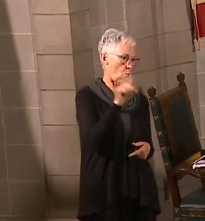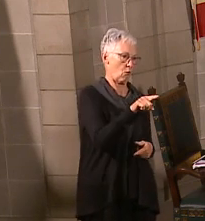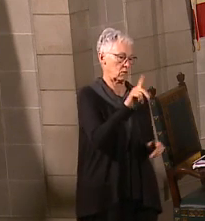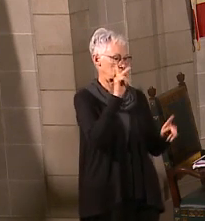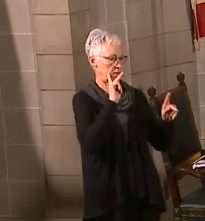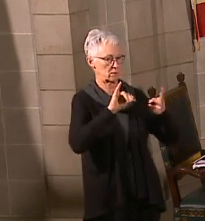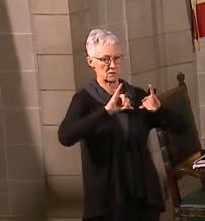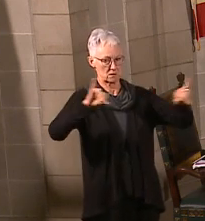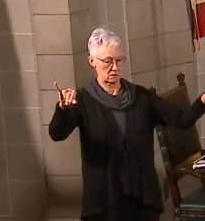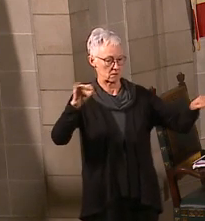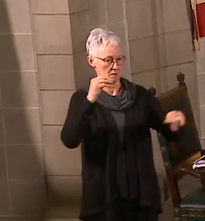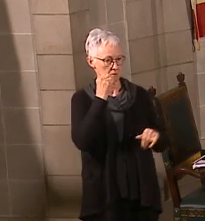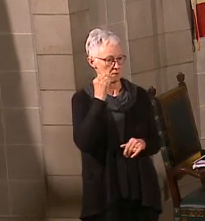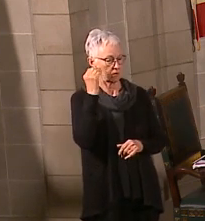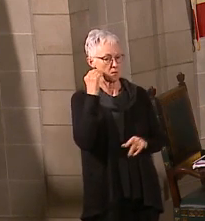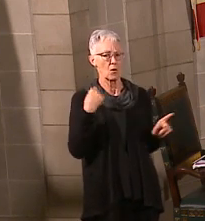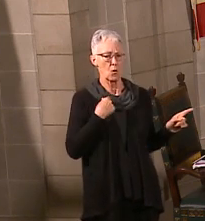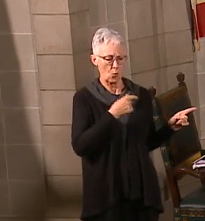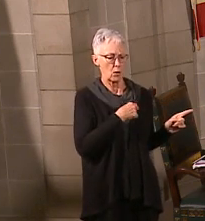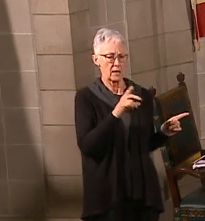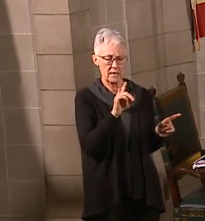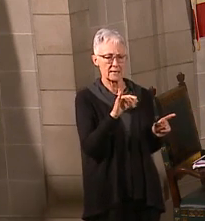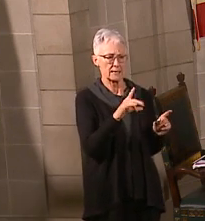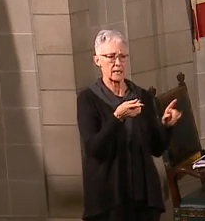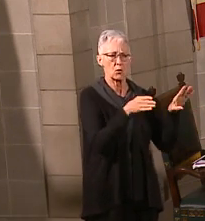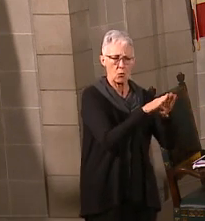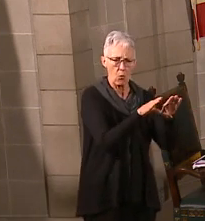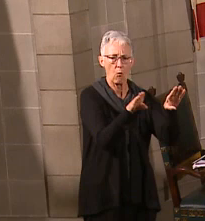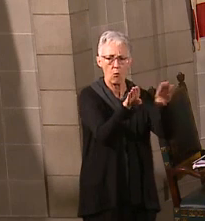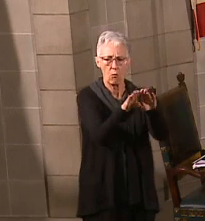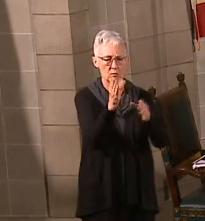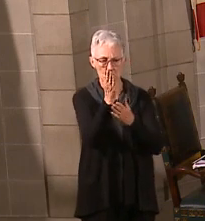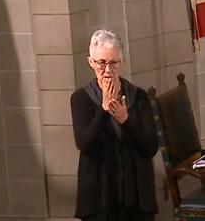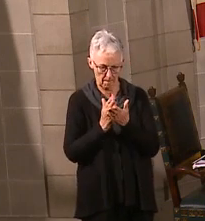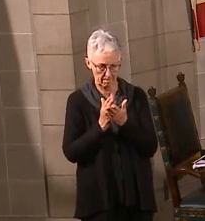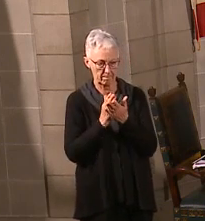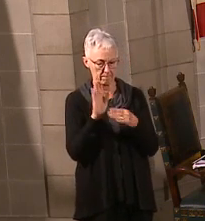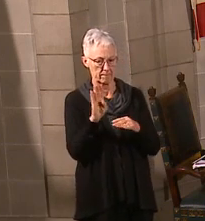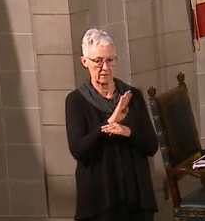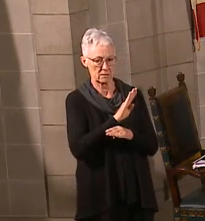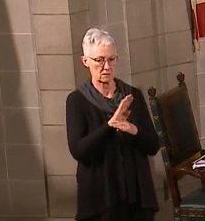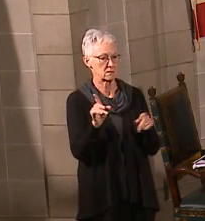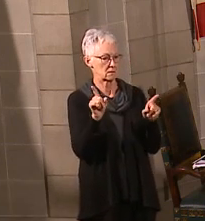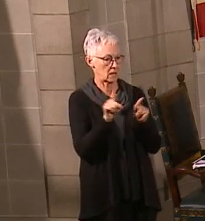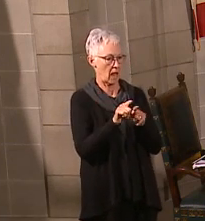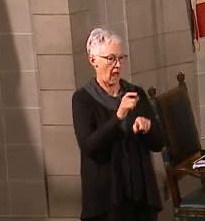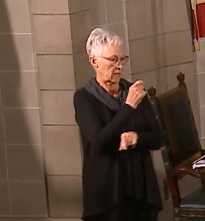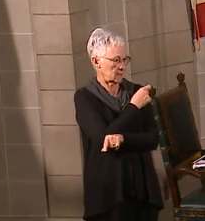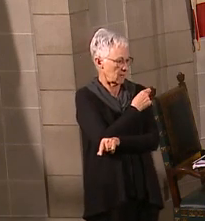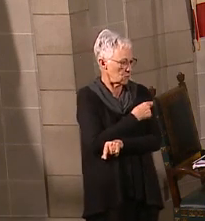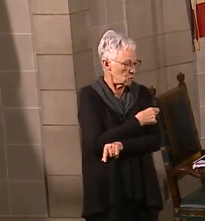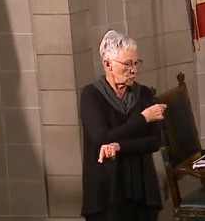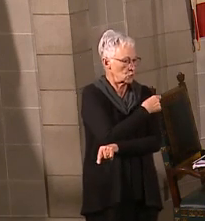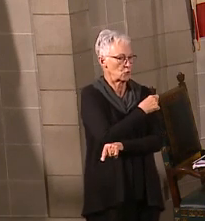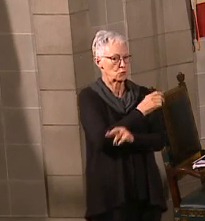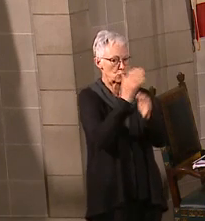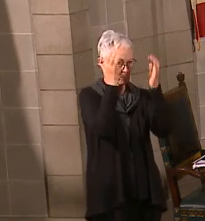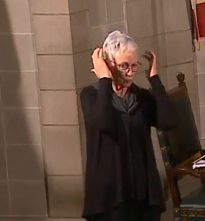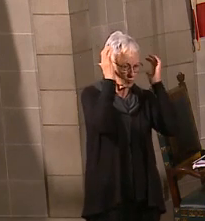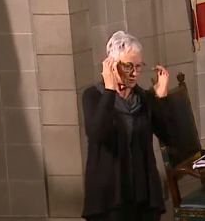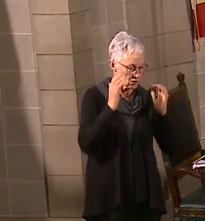we have specifically put in there. But we have not closed businesses broadly here in the state of Nebraska. We are asking people to stay